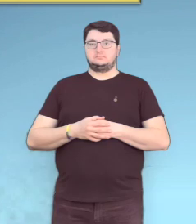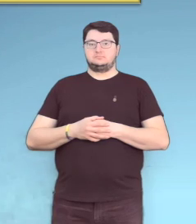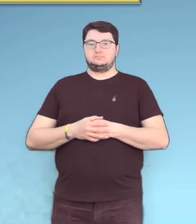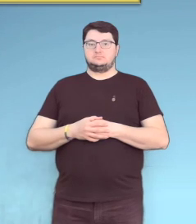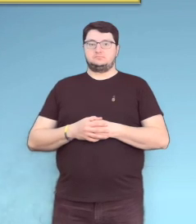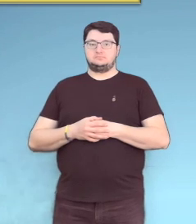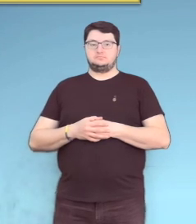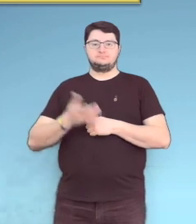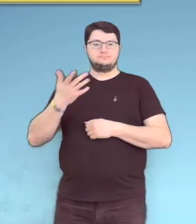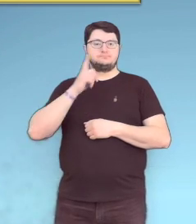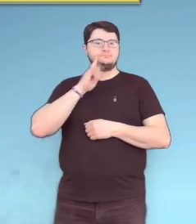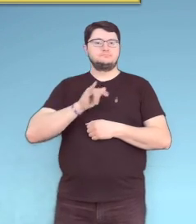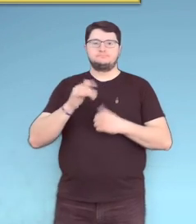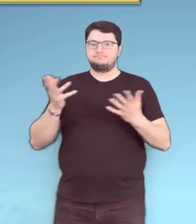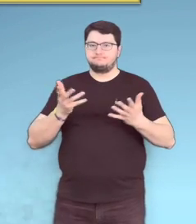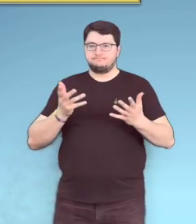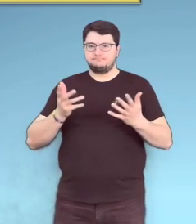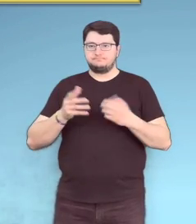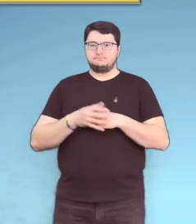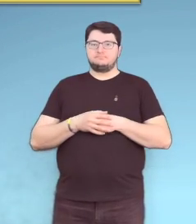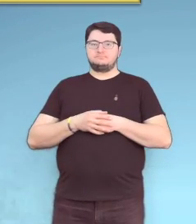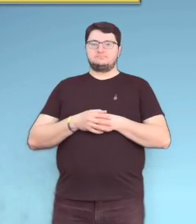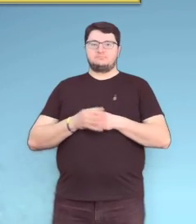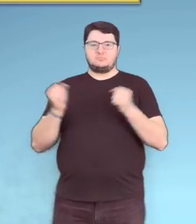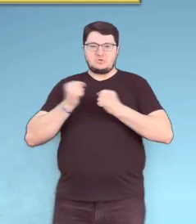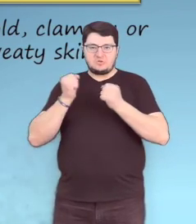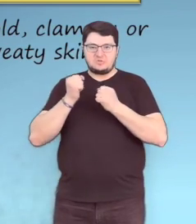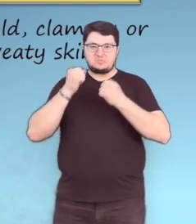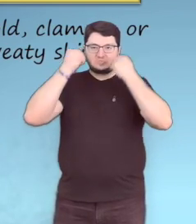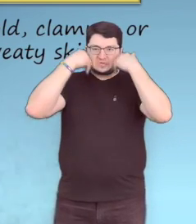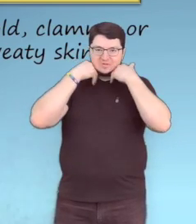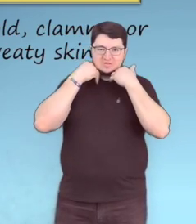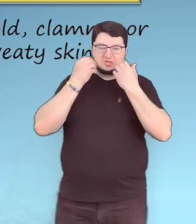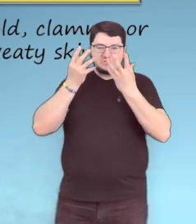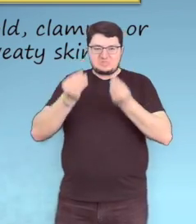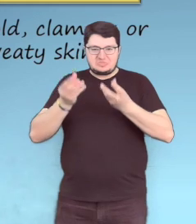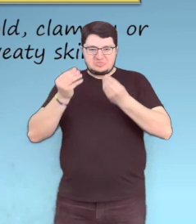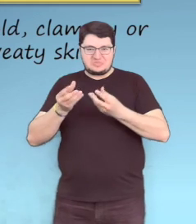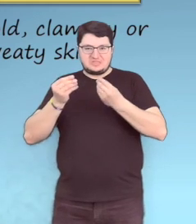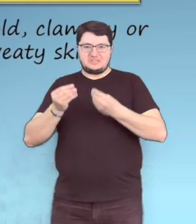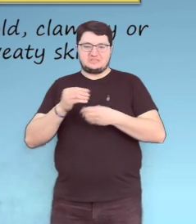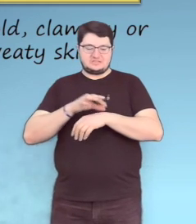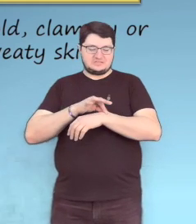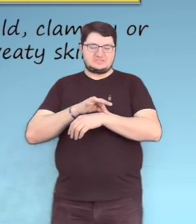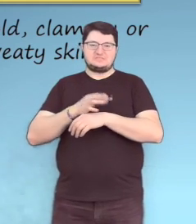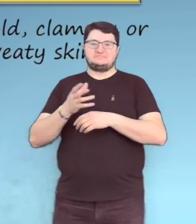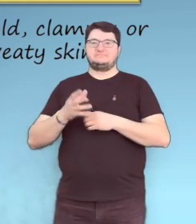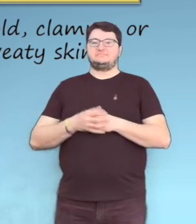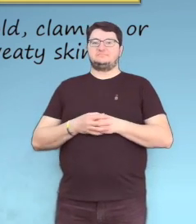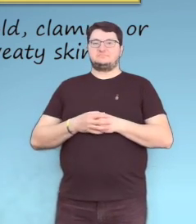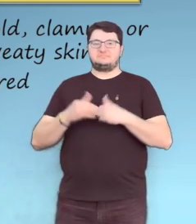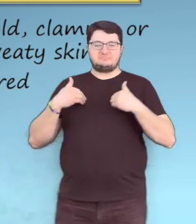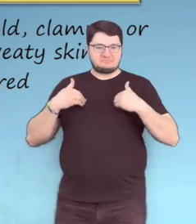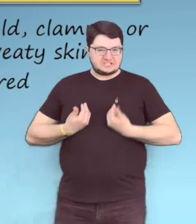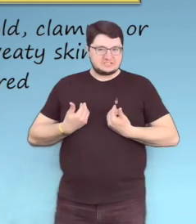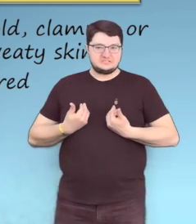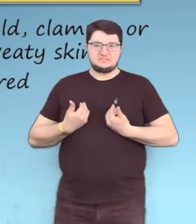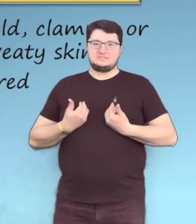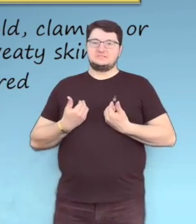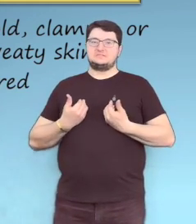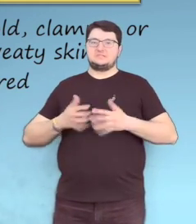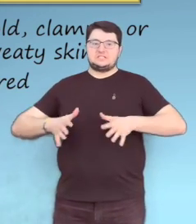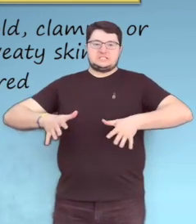Symptoms of hypoglycemia include Cold, clammy, or sweaty skin Tired